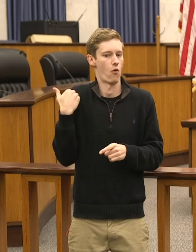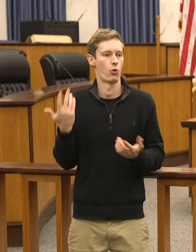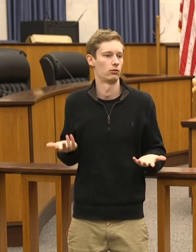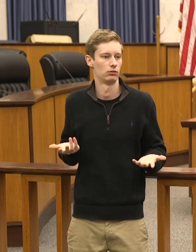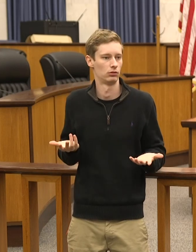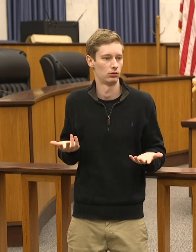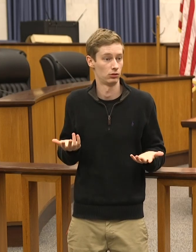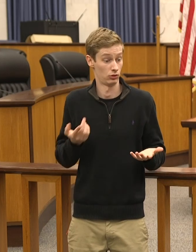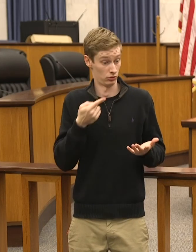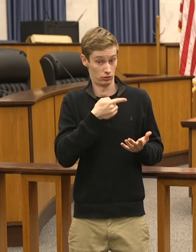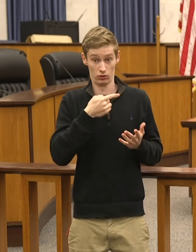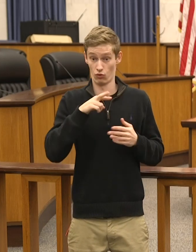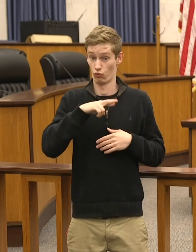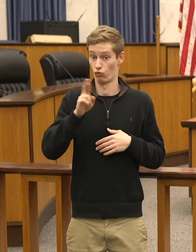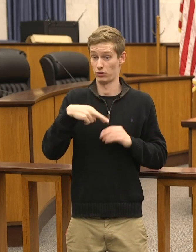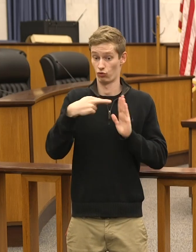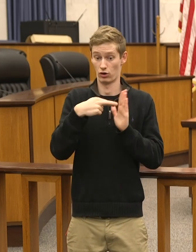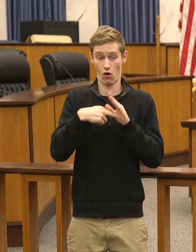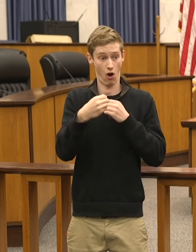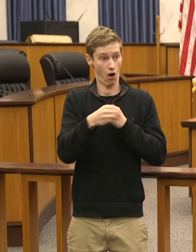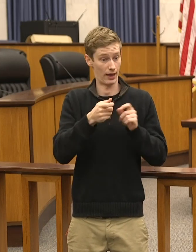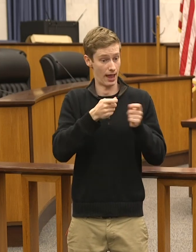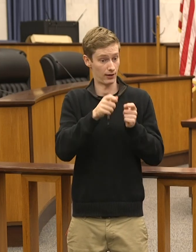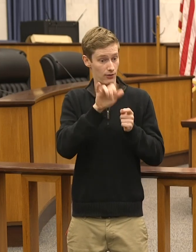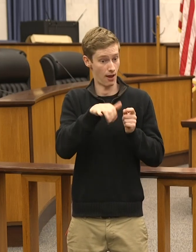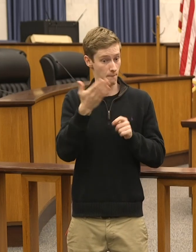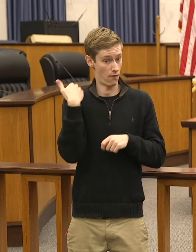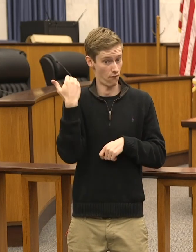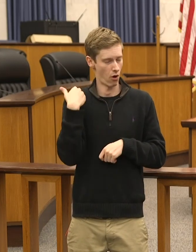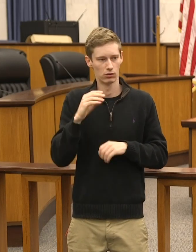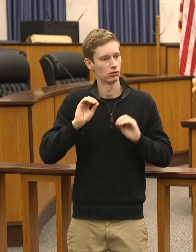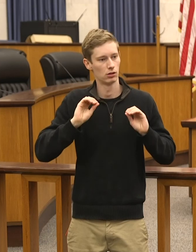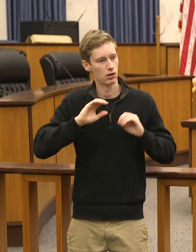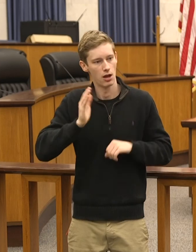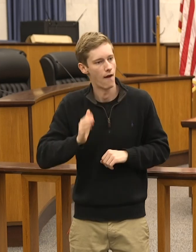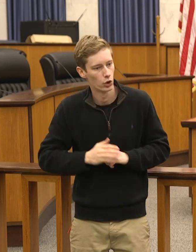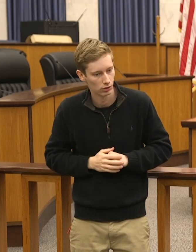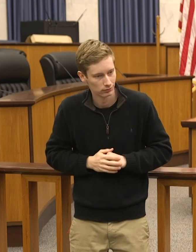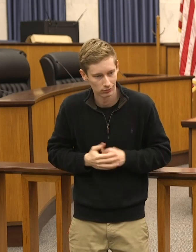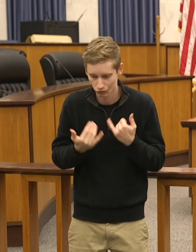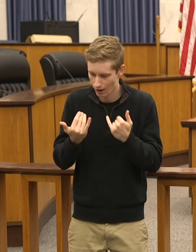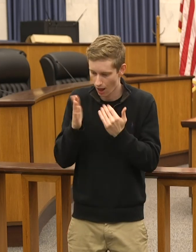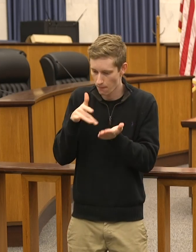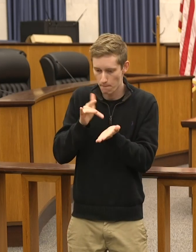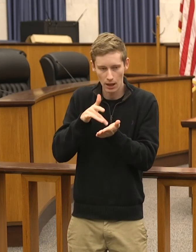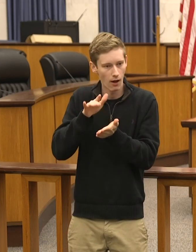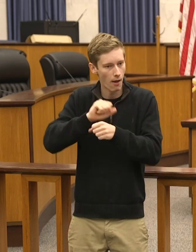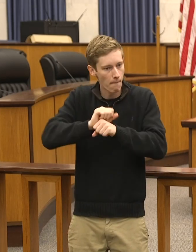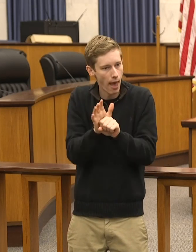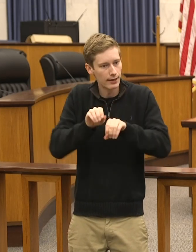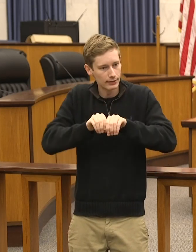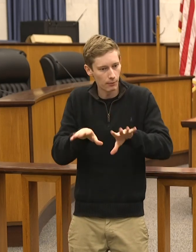no Richmond registrar's office has ever dealt with an election like this. This is in the middle of a pandemic. And I know they're doing the best they can to get the